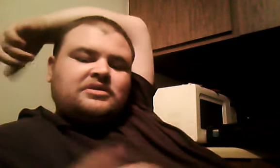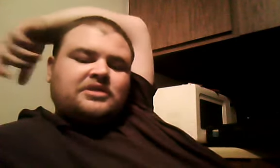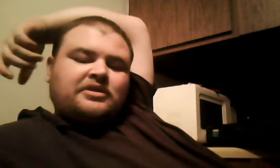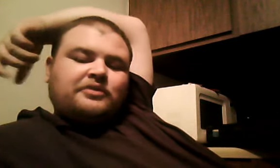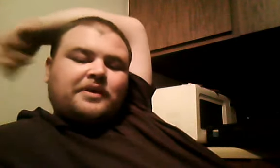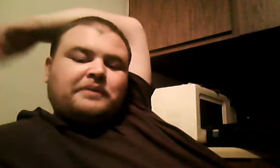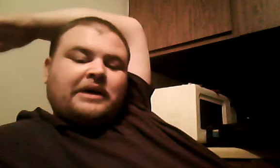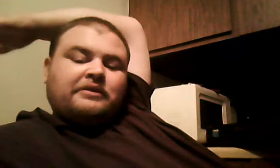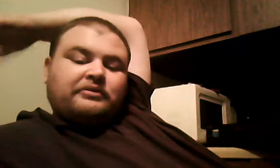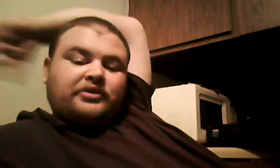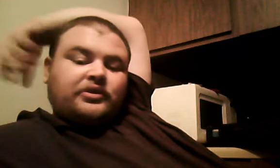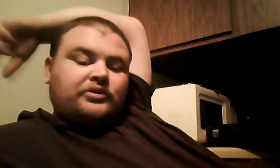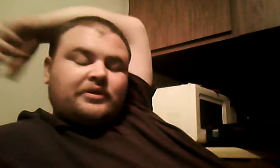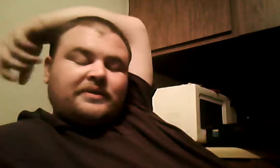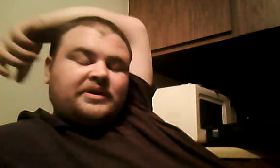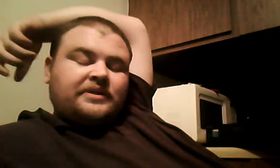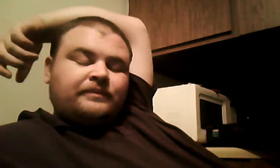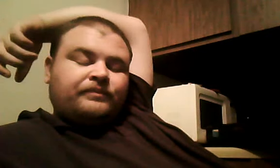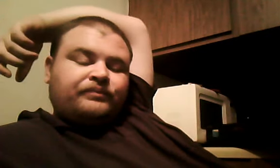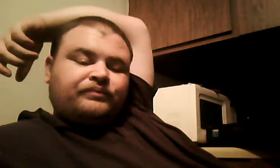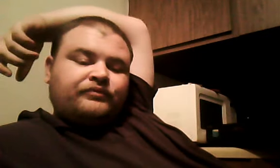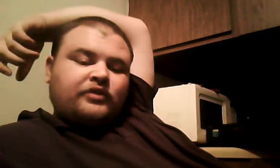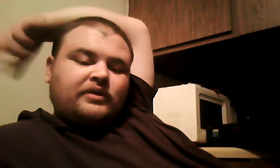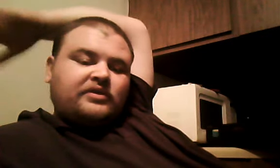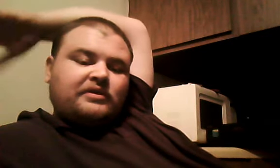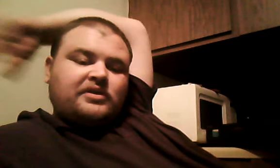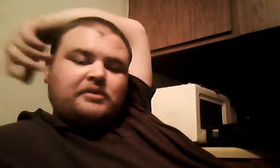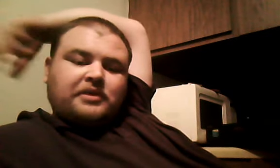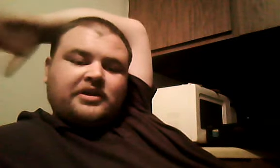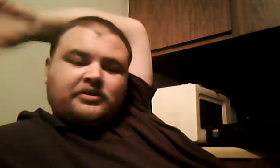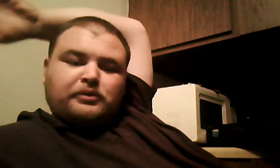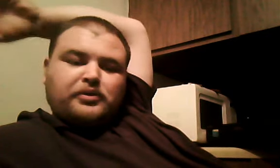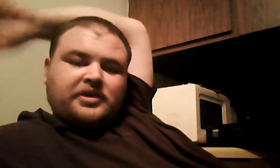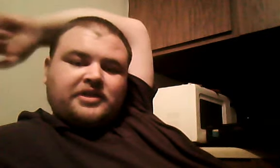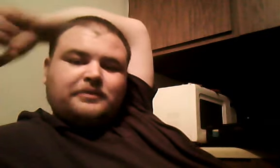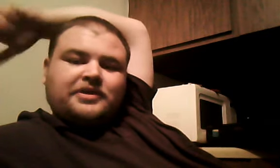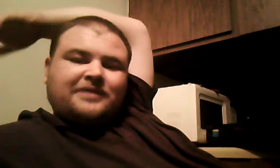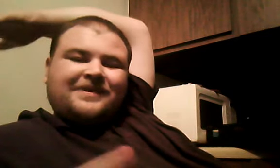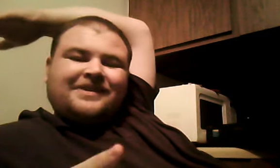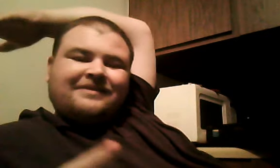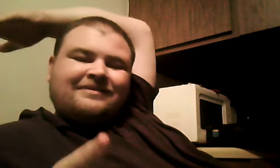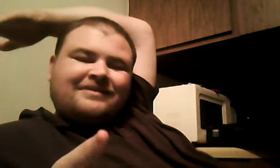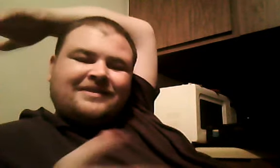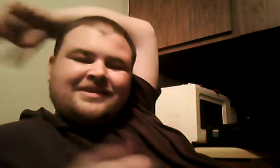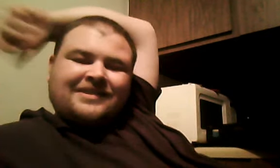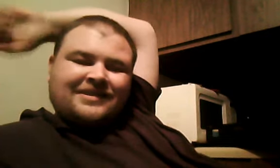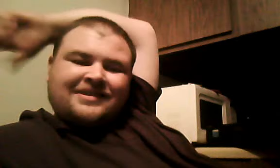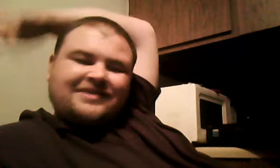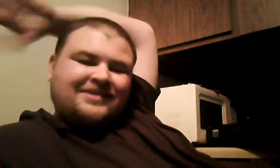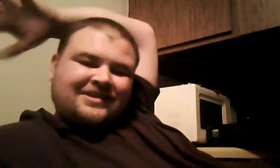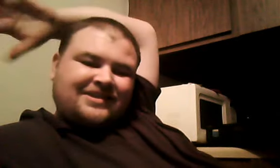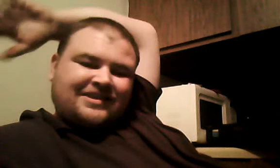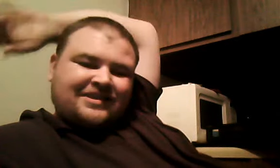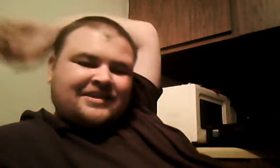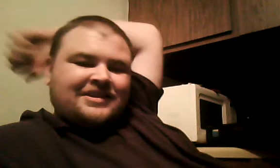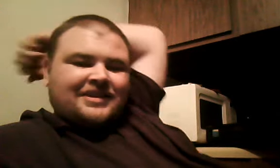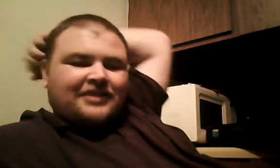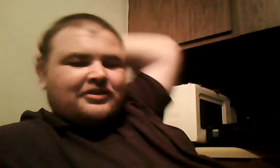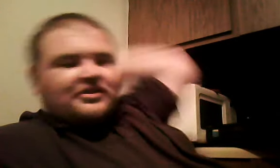And there's my Impact review. I mean, for wrestling, I'm trying to bring in WWE in it. But, I mean, and there's this